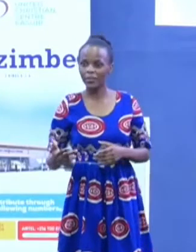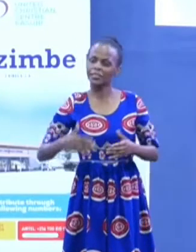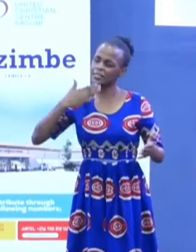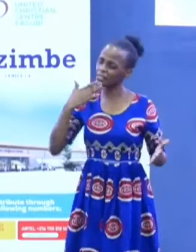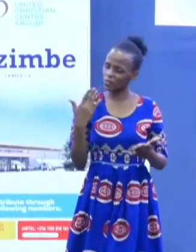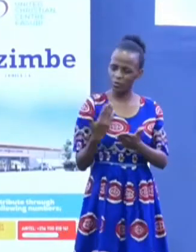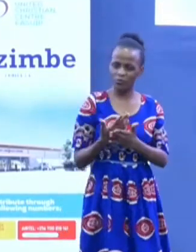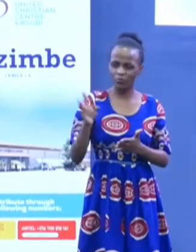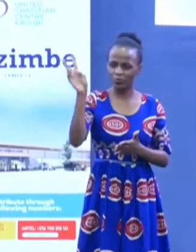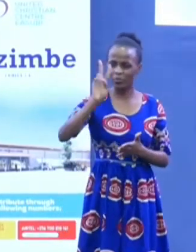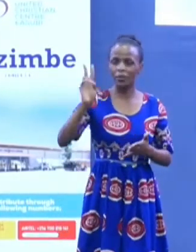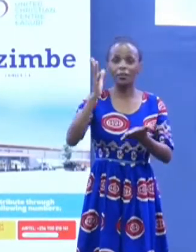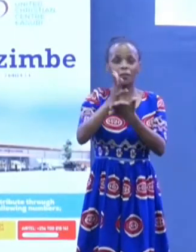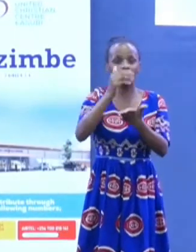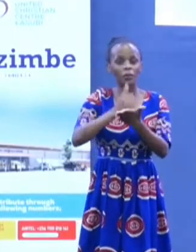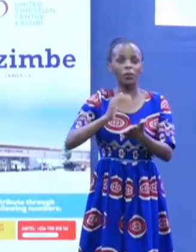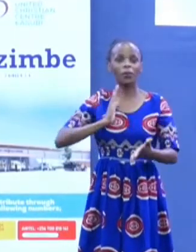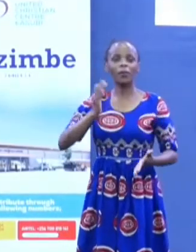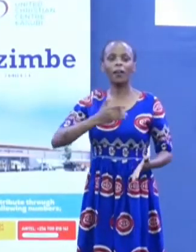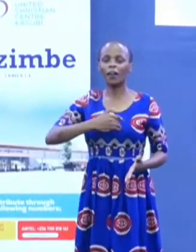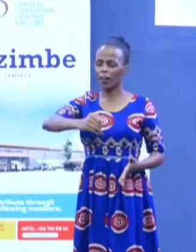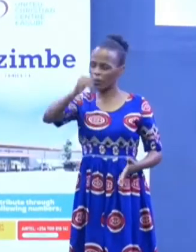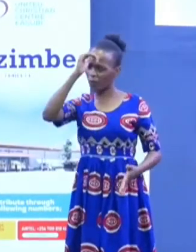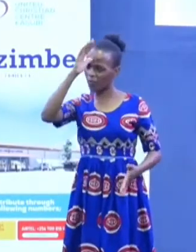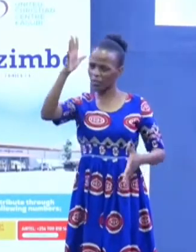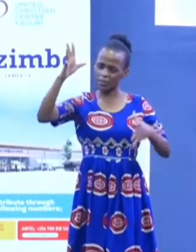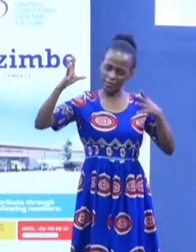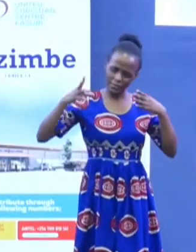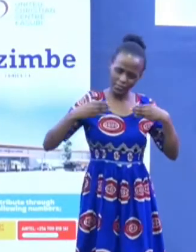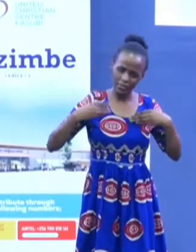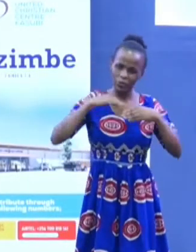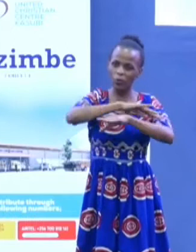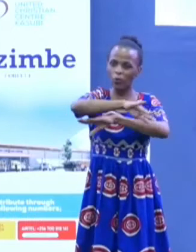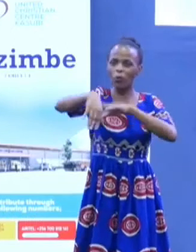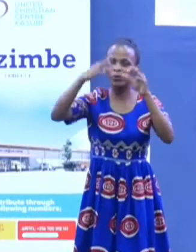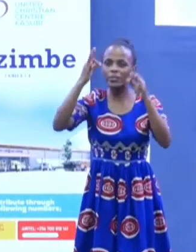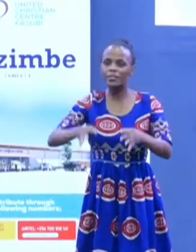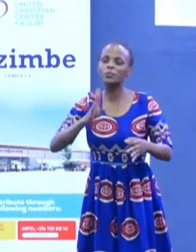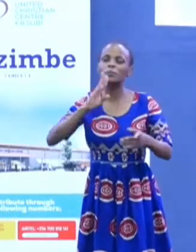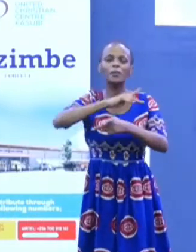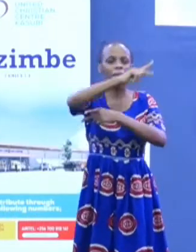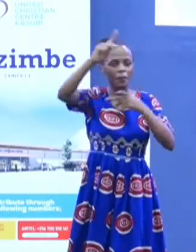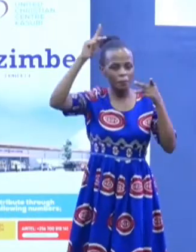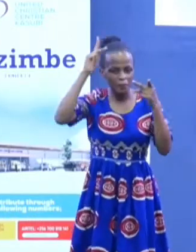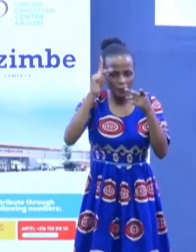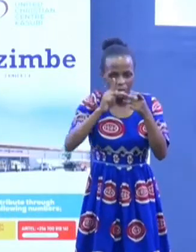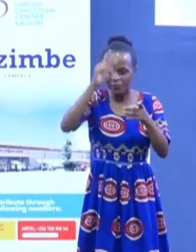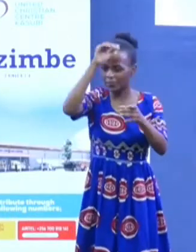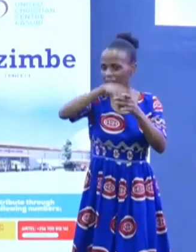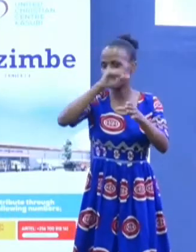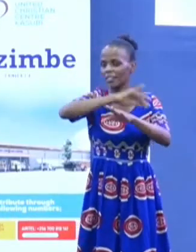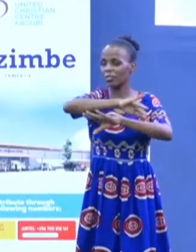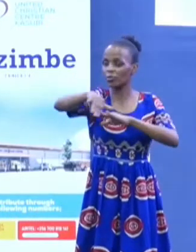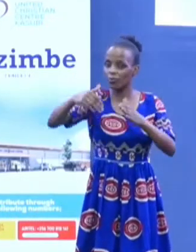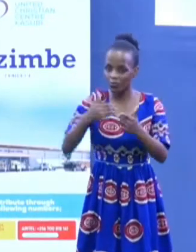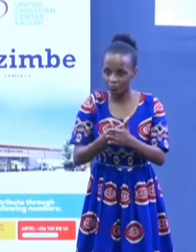19 to 23. Kubanga kitaffe yasiima okutuukiriza kwonna okubeeranga mu ye. For it pleased the Father that in him all the fullness